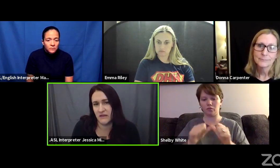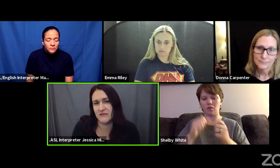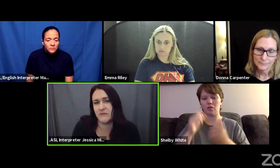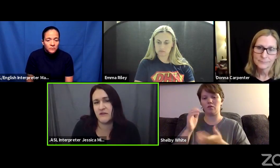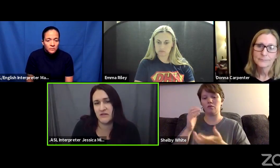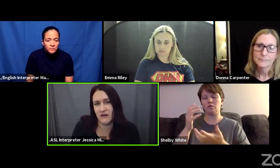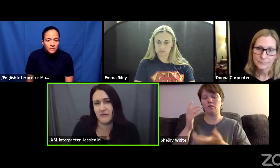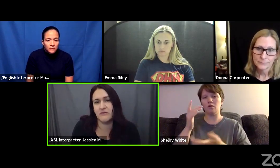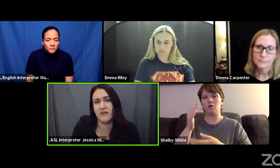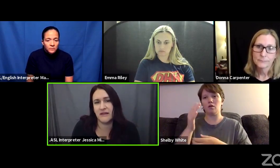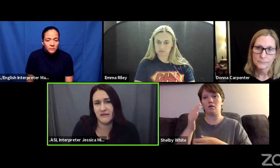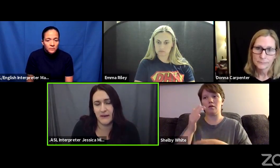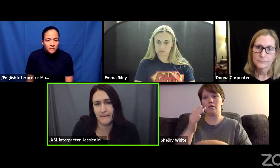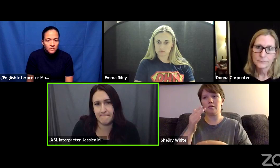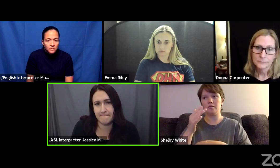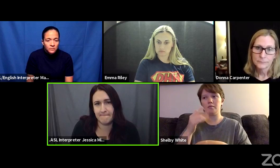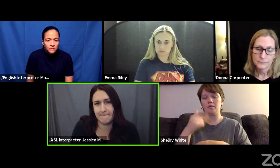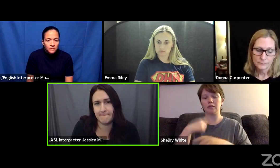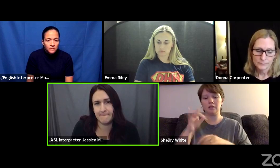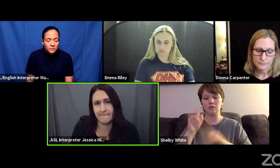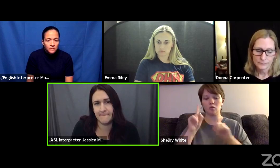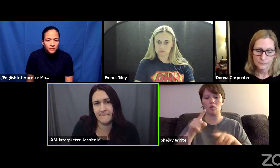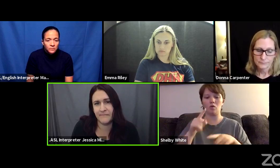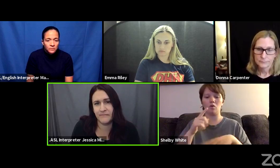And I still had speech therapy through that time.